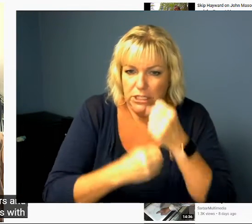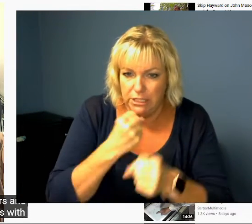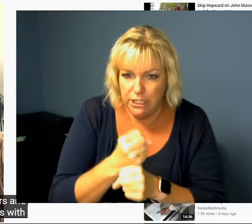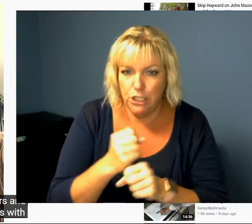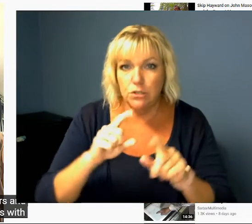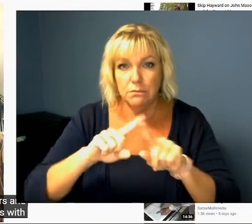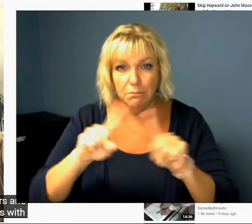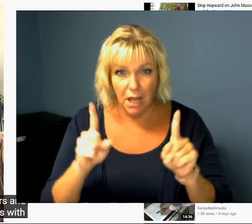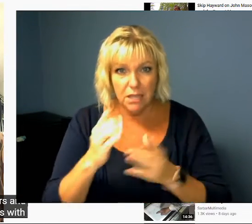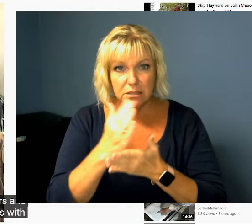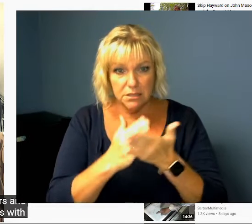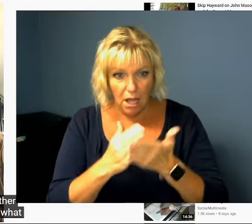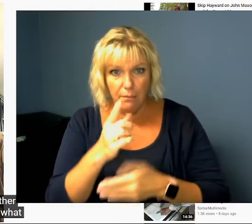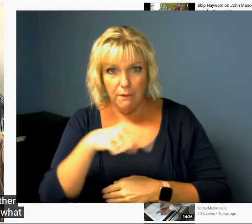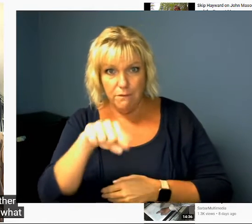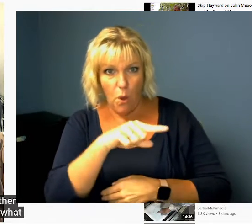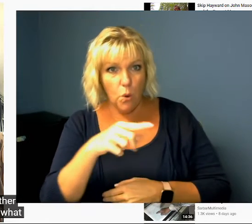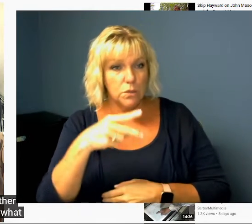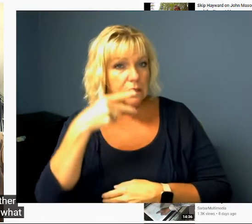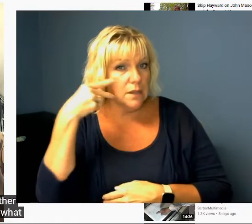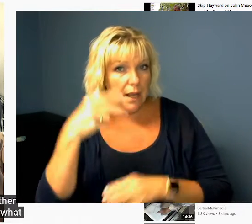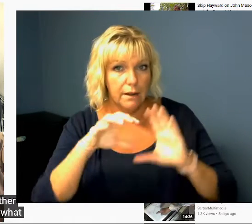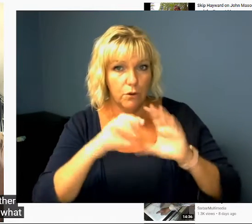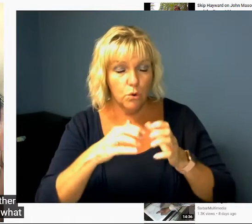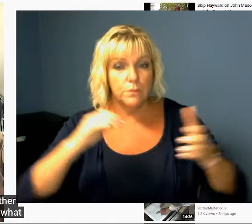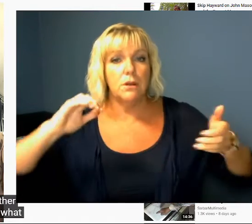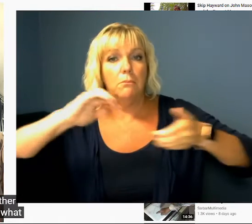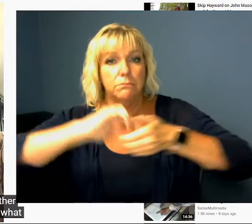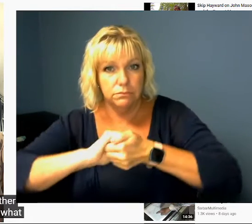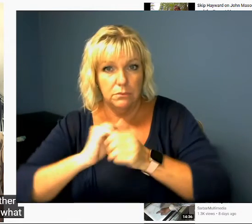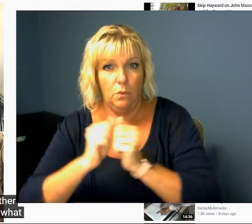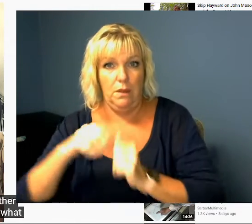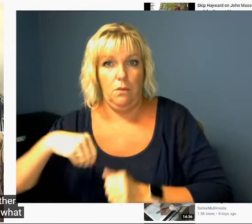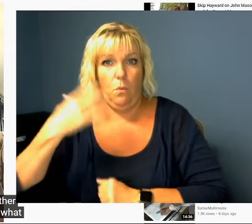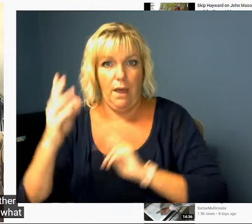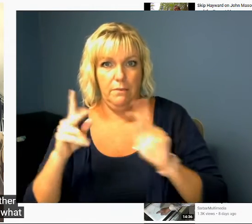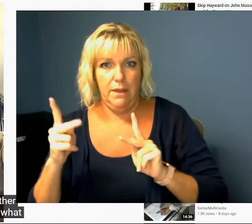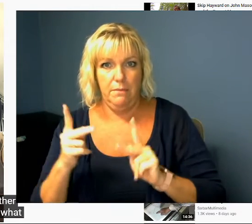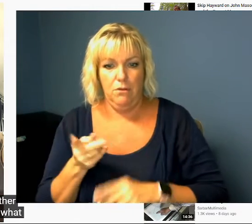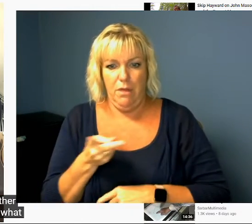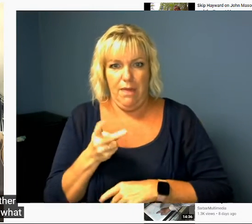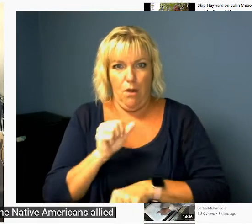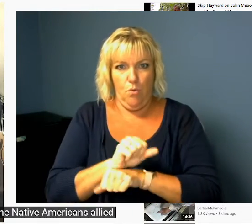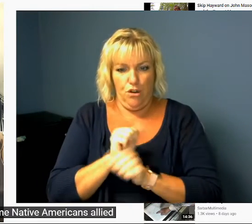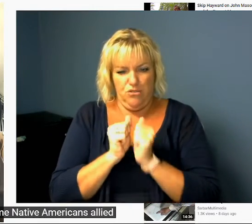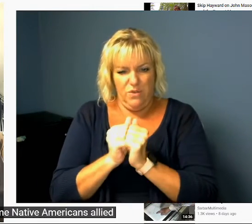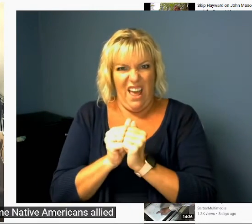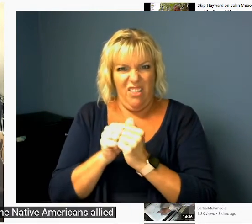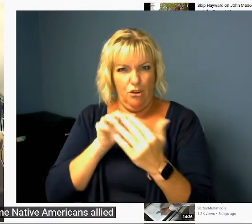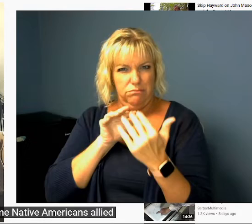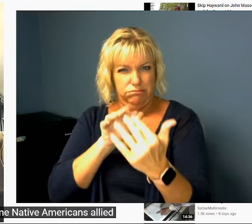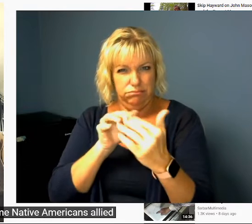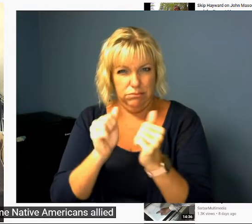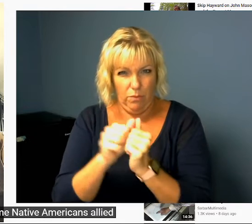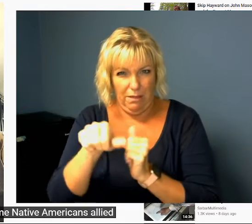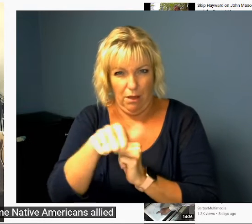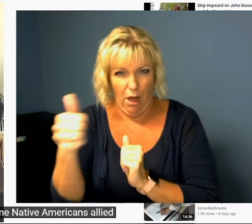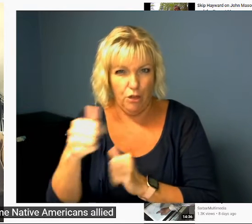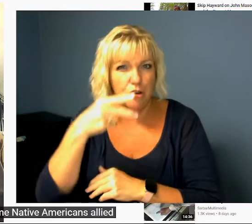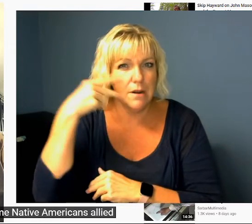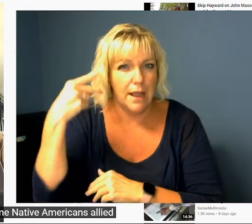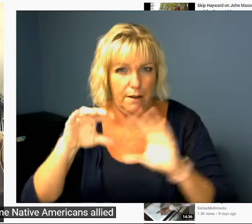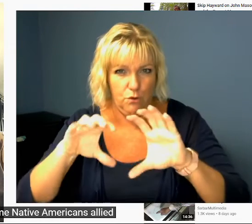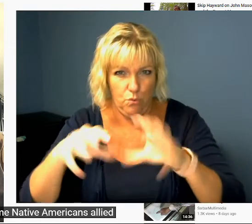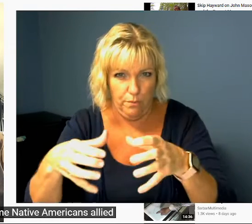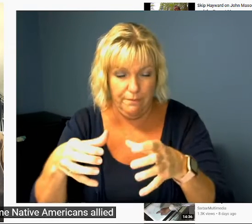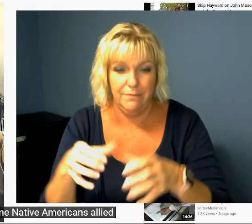of them will ally themselves with the colonists to fight against other Native Americans. And so this is what happens in the Pequot War. In the